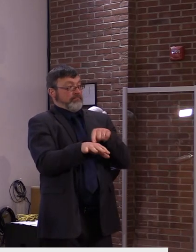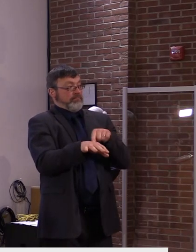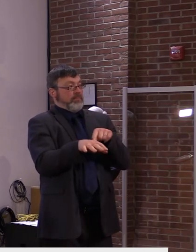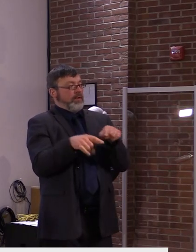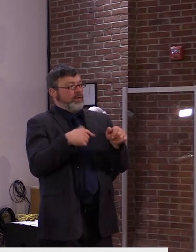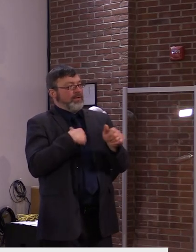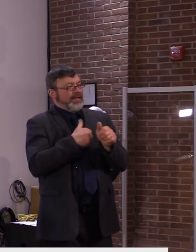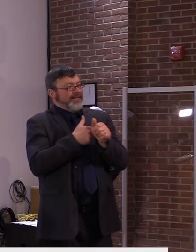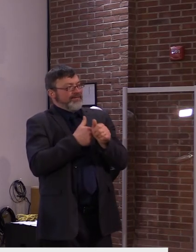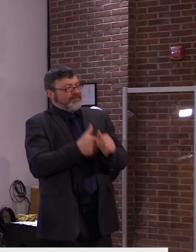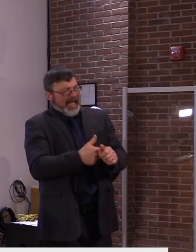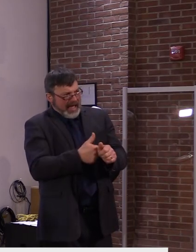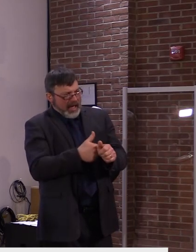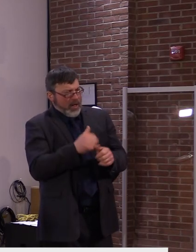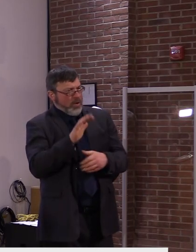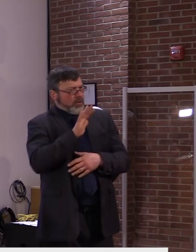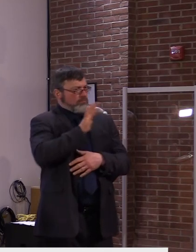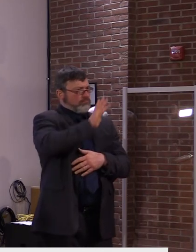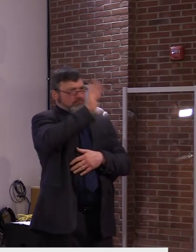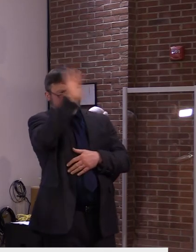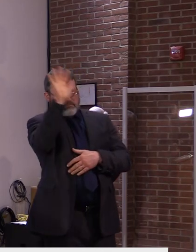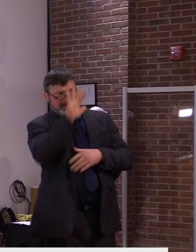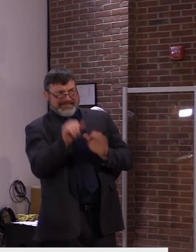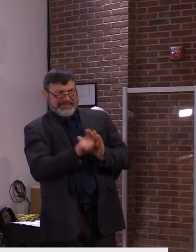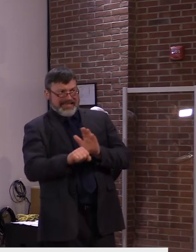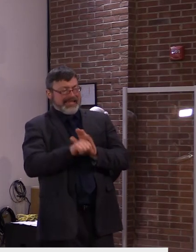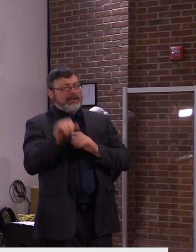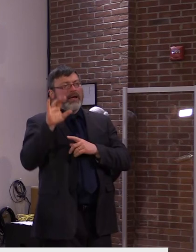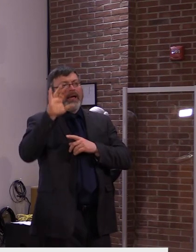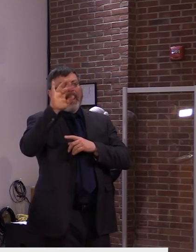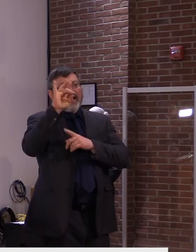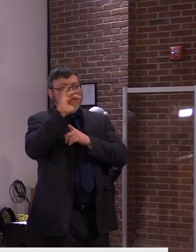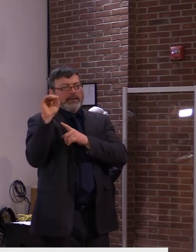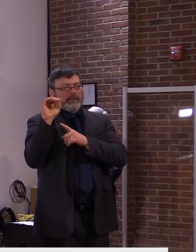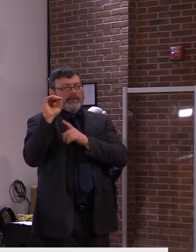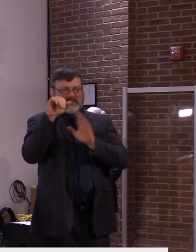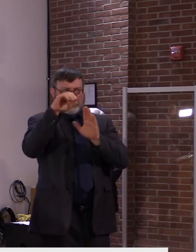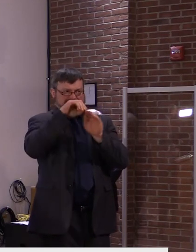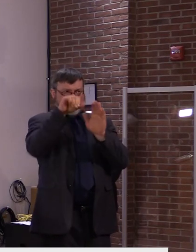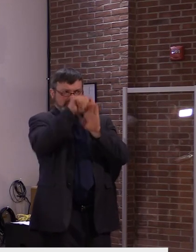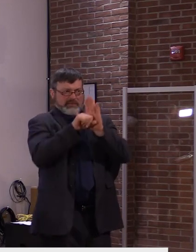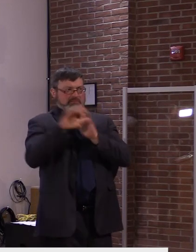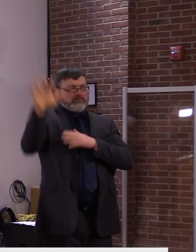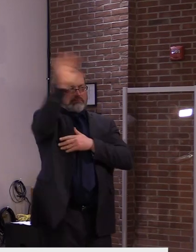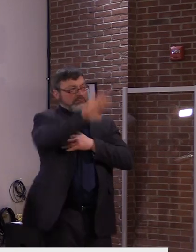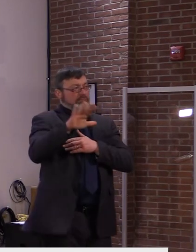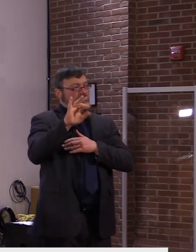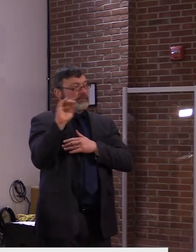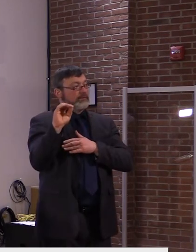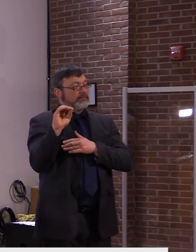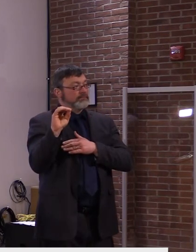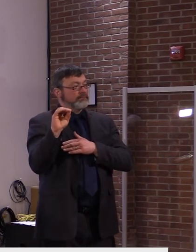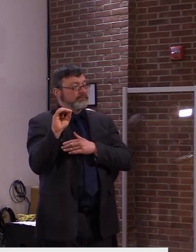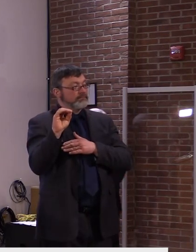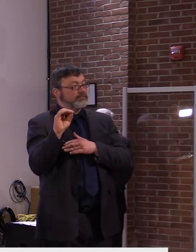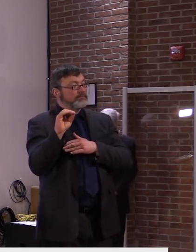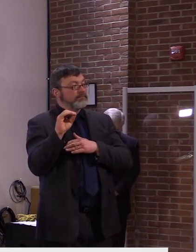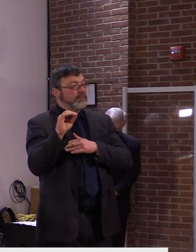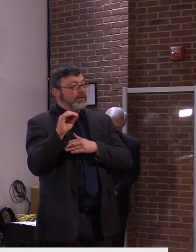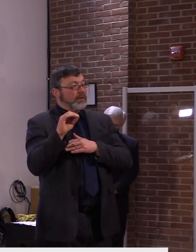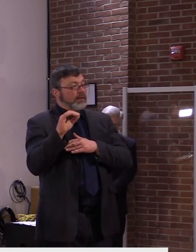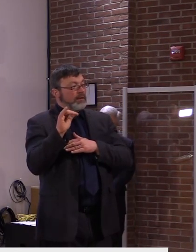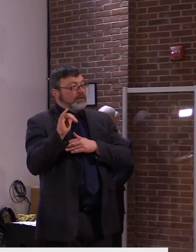consistently throughout the state is less than 15% of all the cases that we document across the